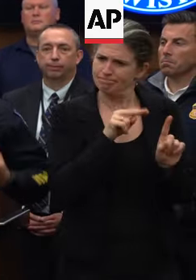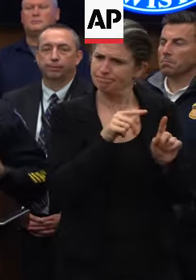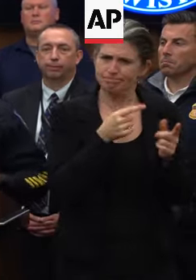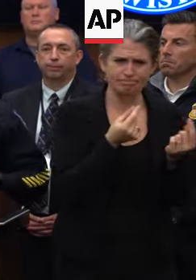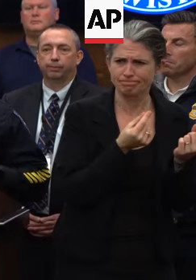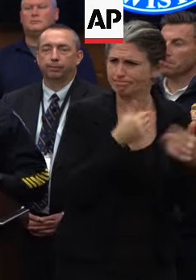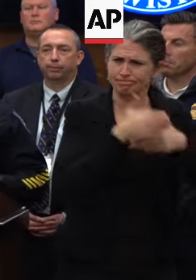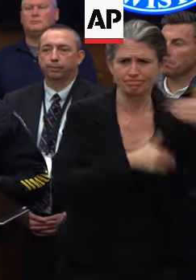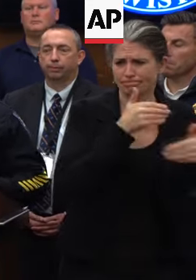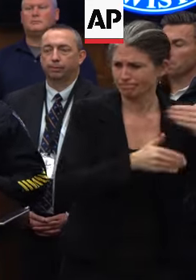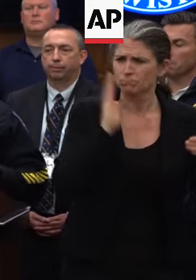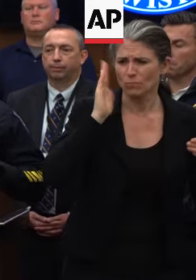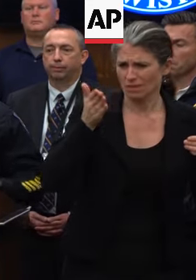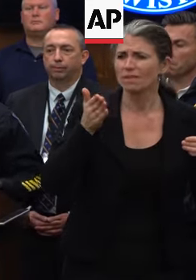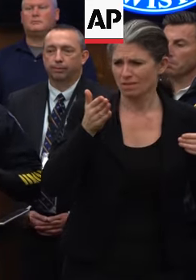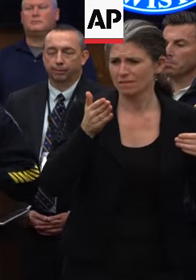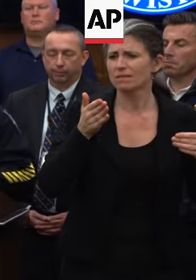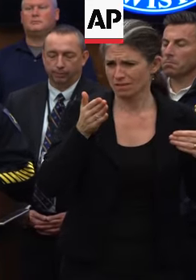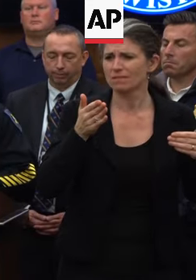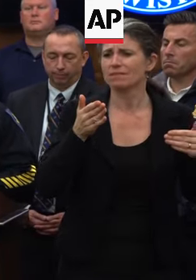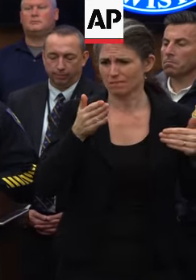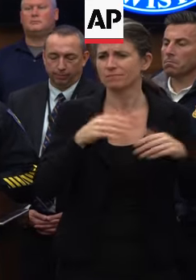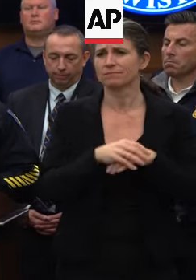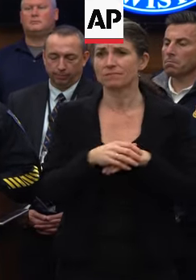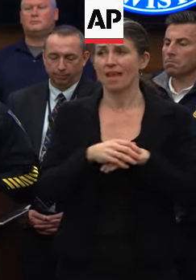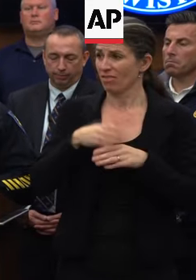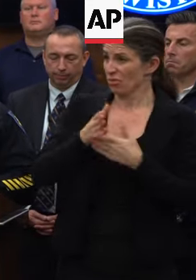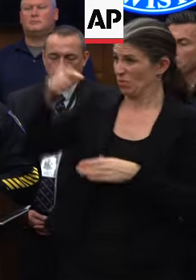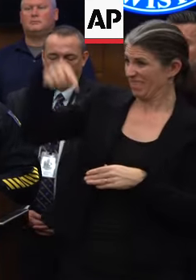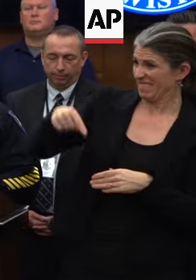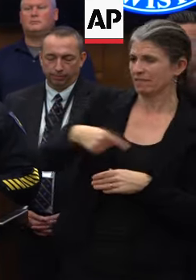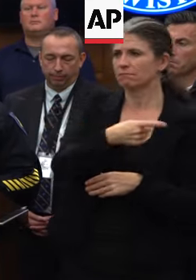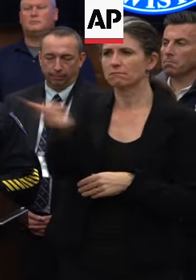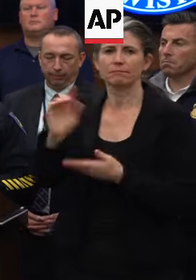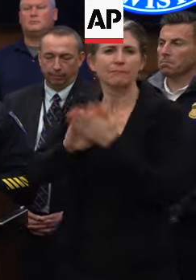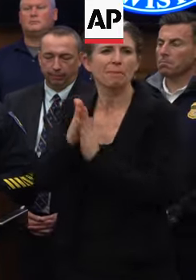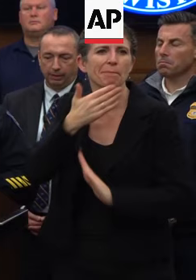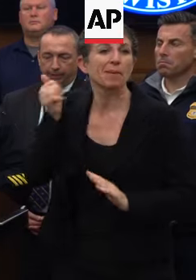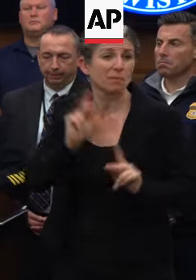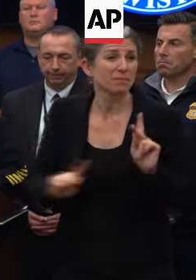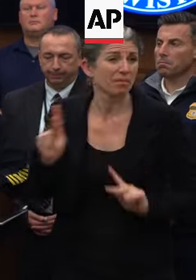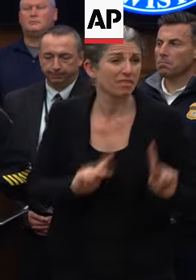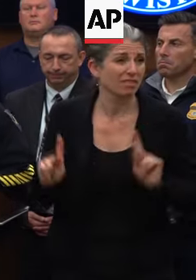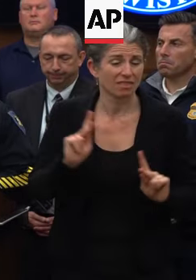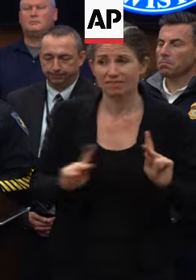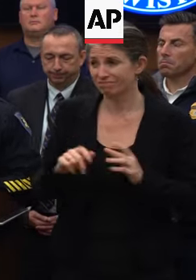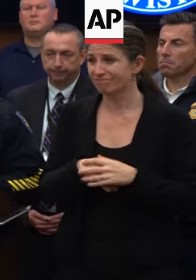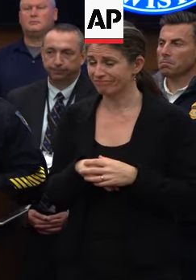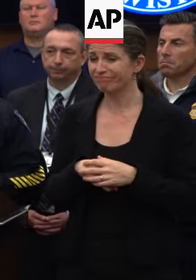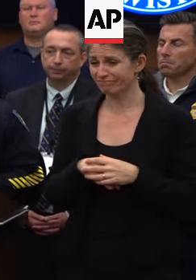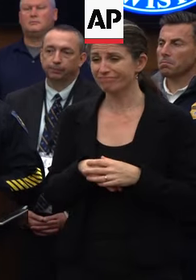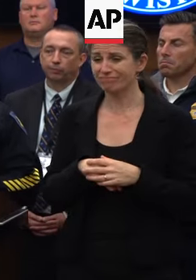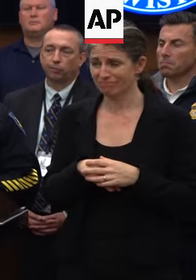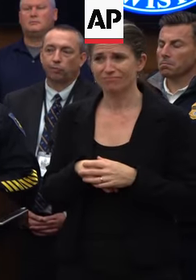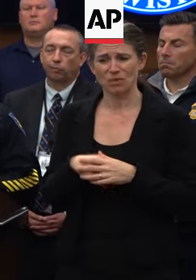become better people for it, is in terms of working together as teams. We've learned a lot from some mistakes. We've won a lot